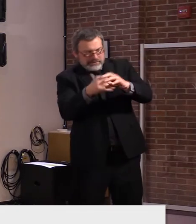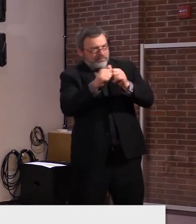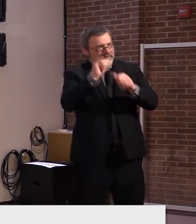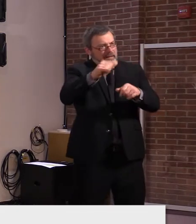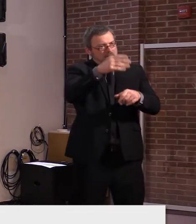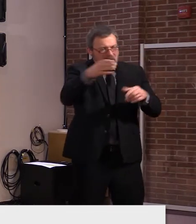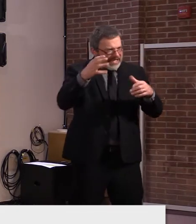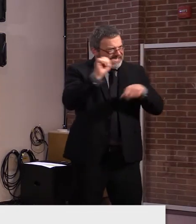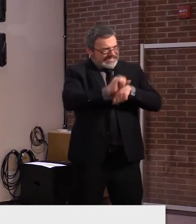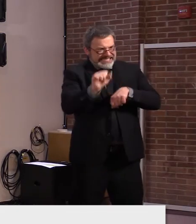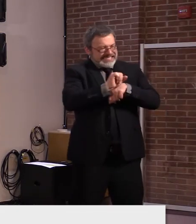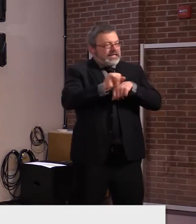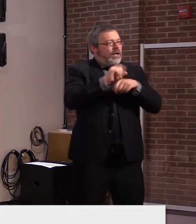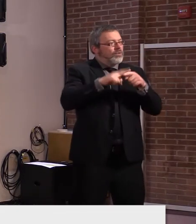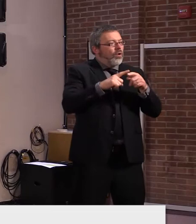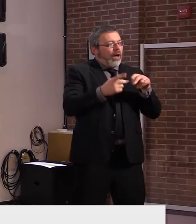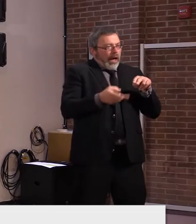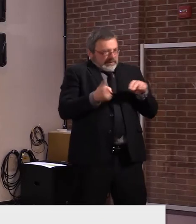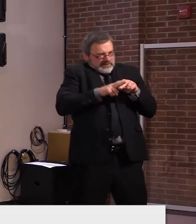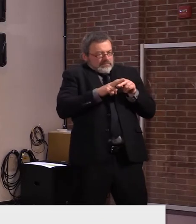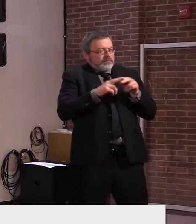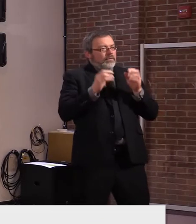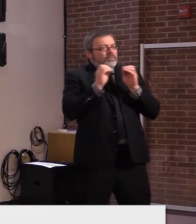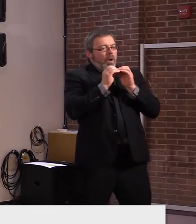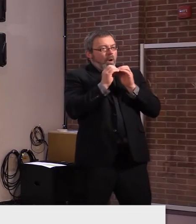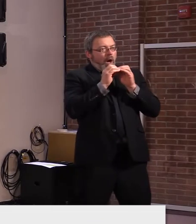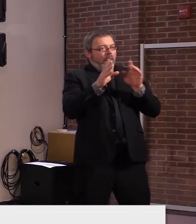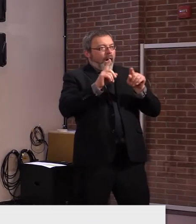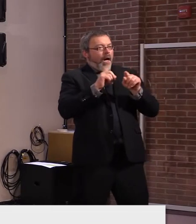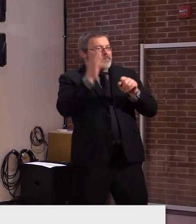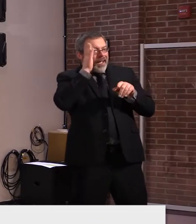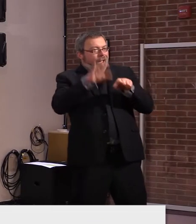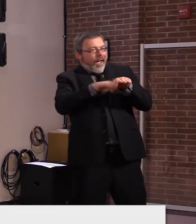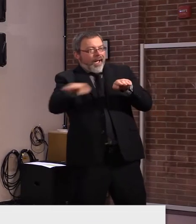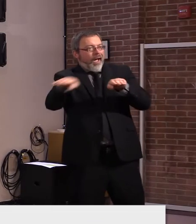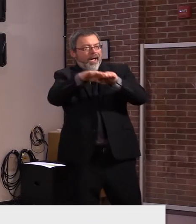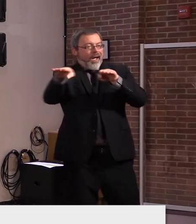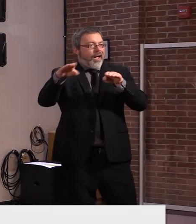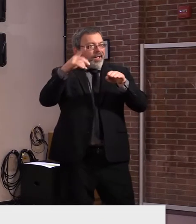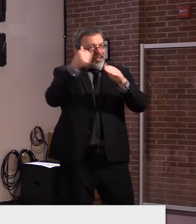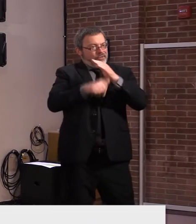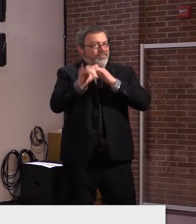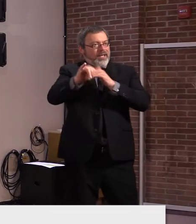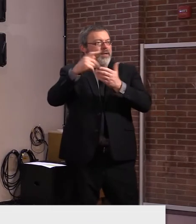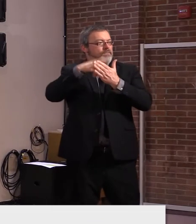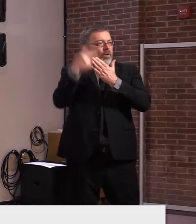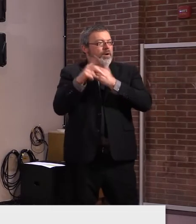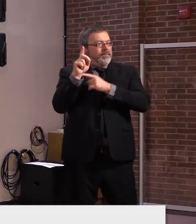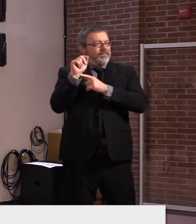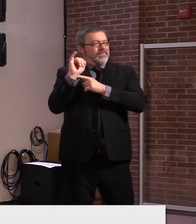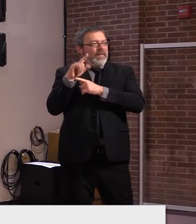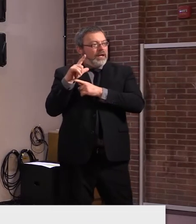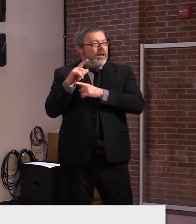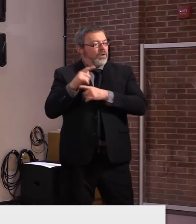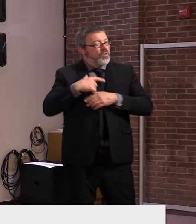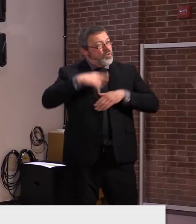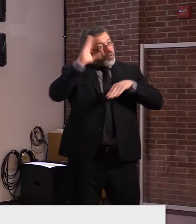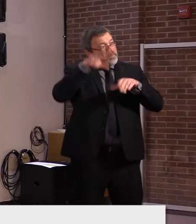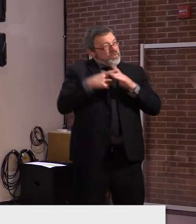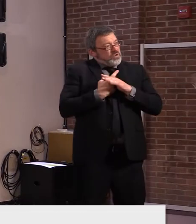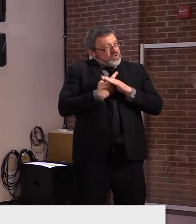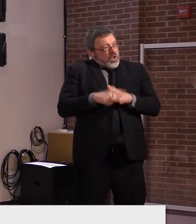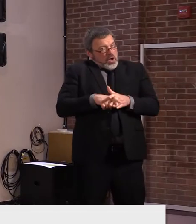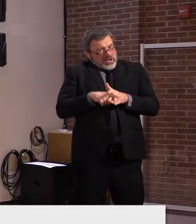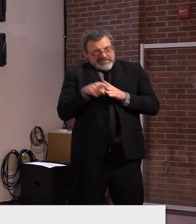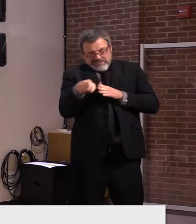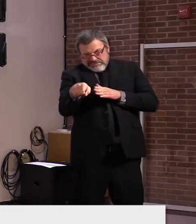homes across the state over the next 2 months. Our goal is to have the first of these beds start to come online later this week